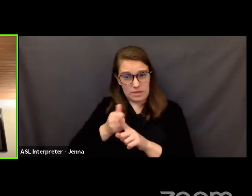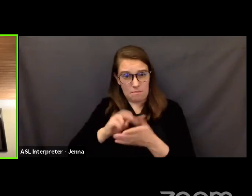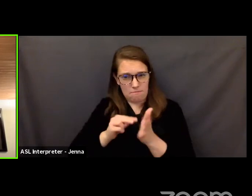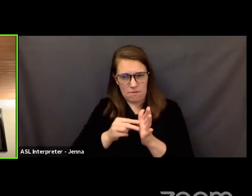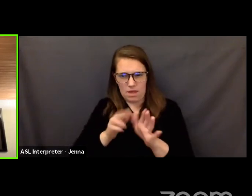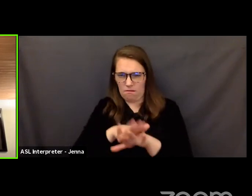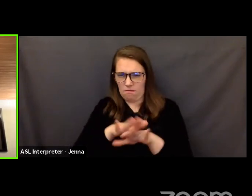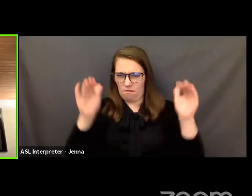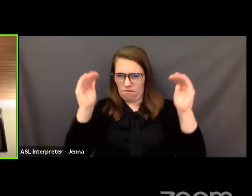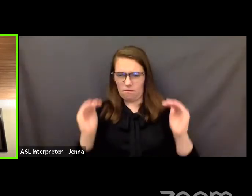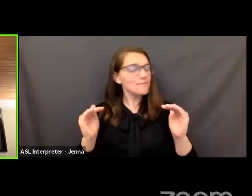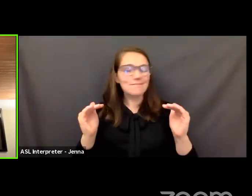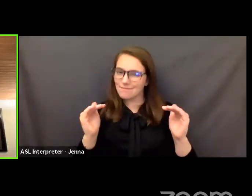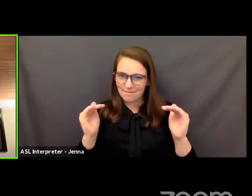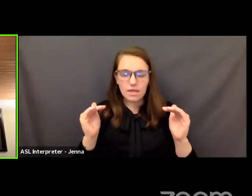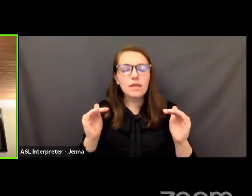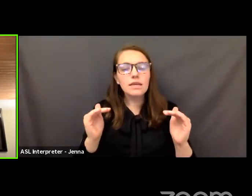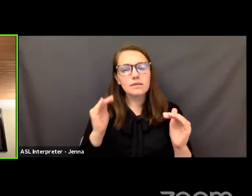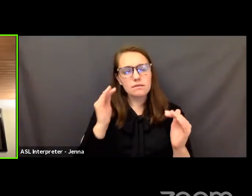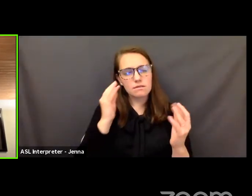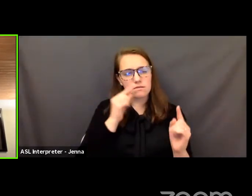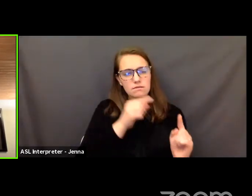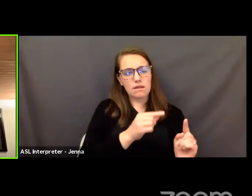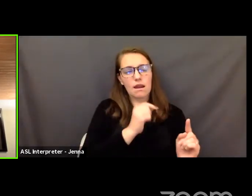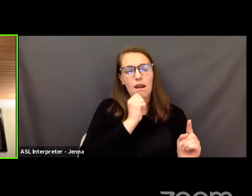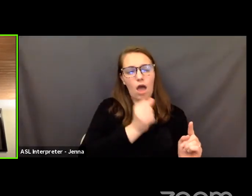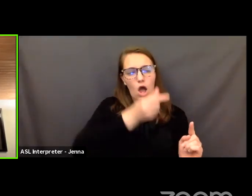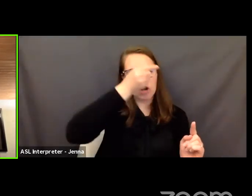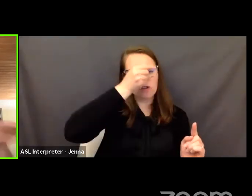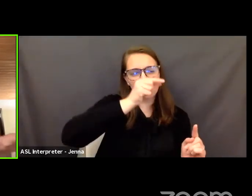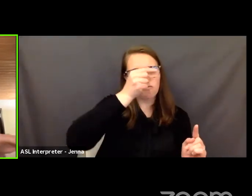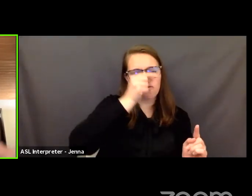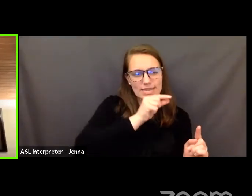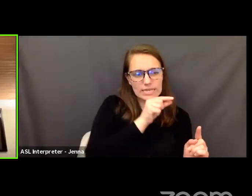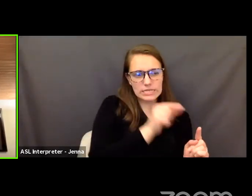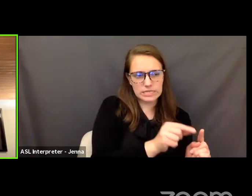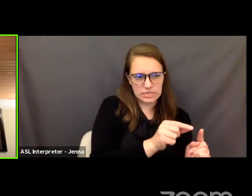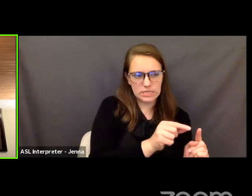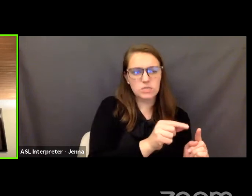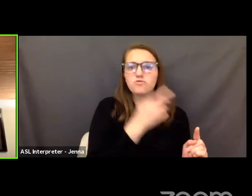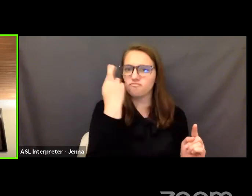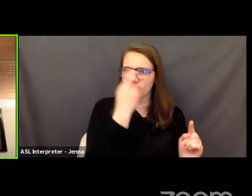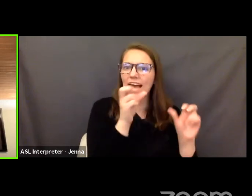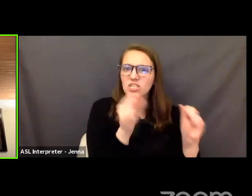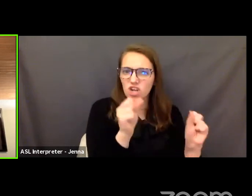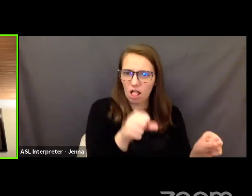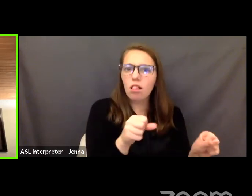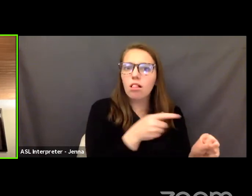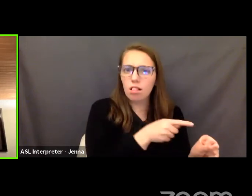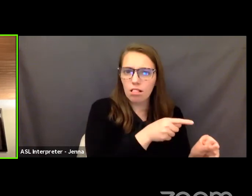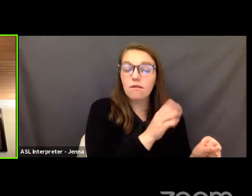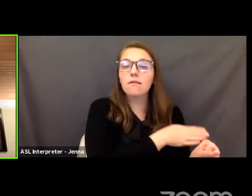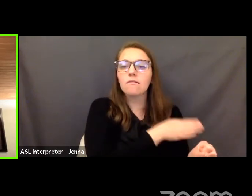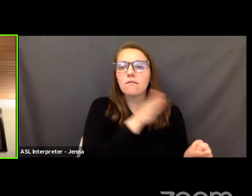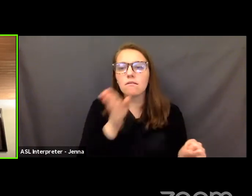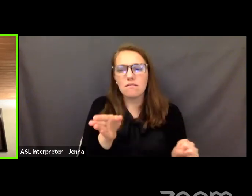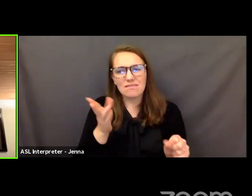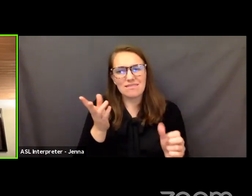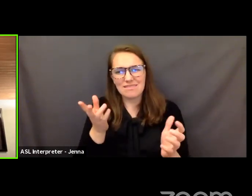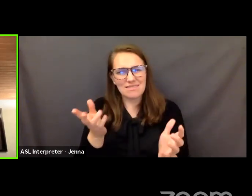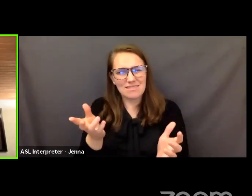the unquestioned rationality of non-Greeks to eliminate any question about the humanity of the natural